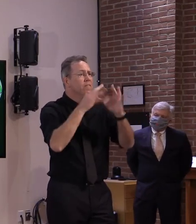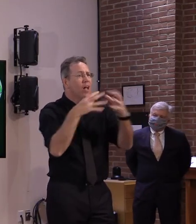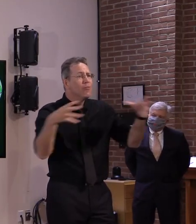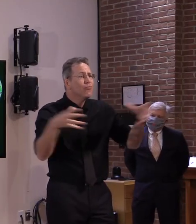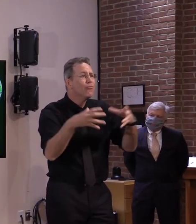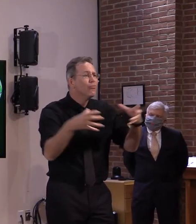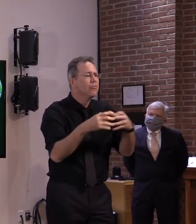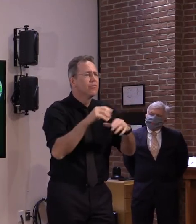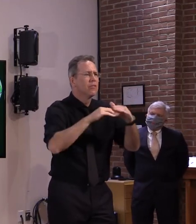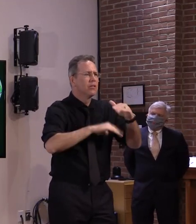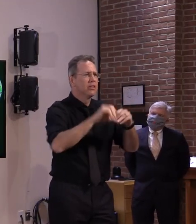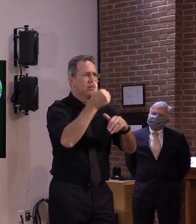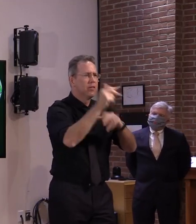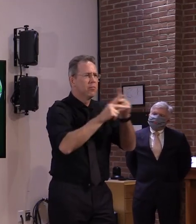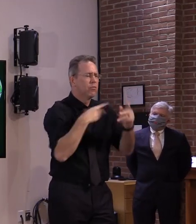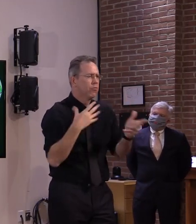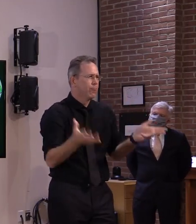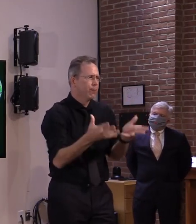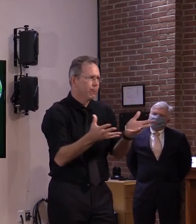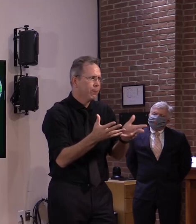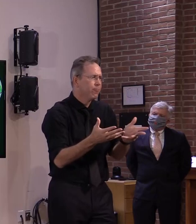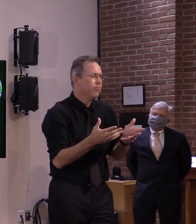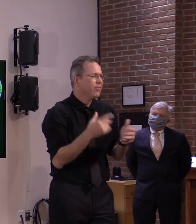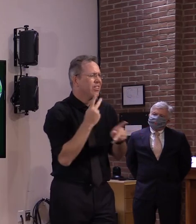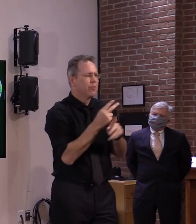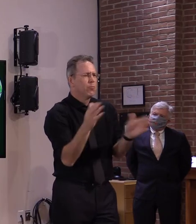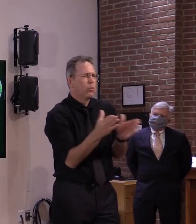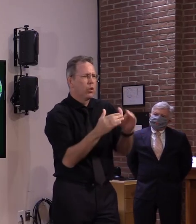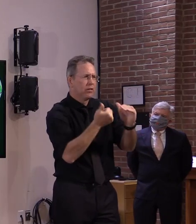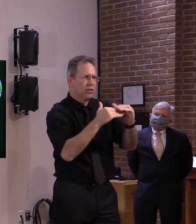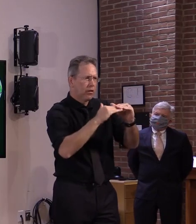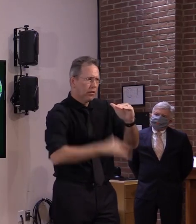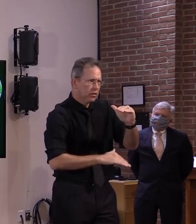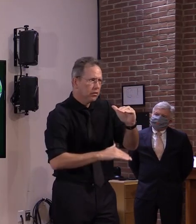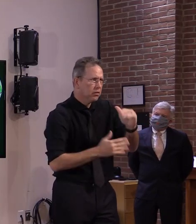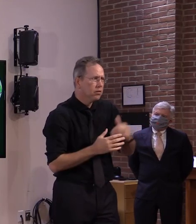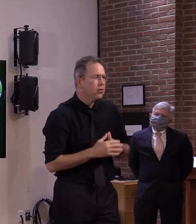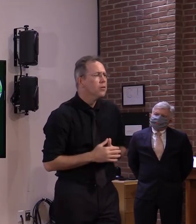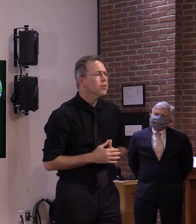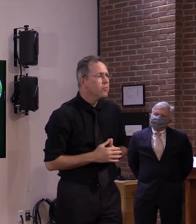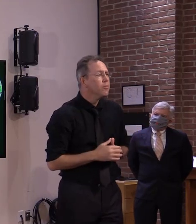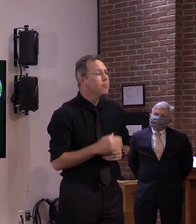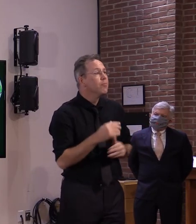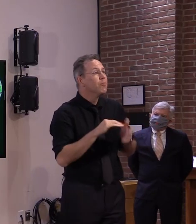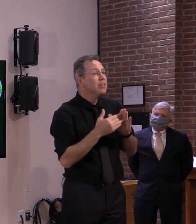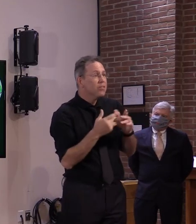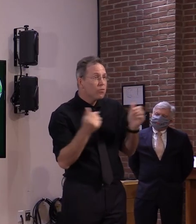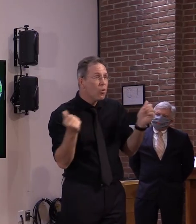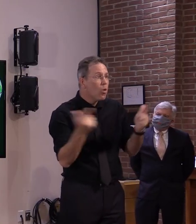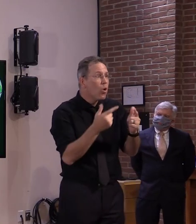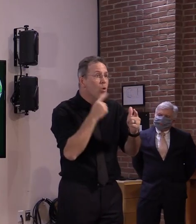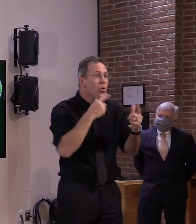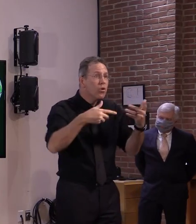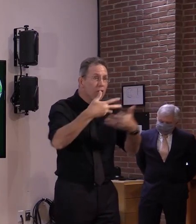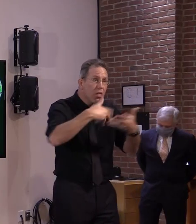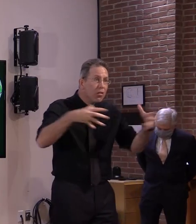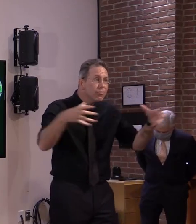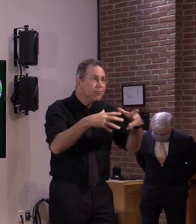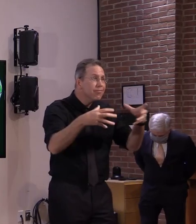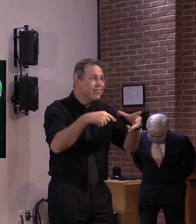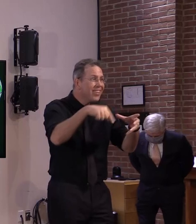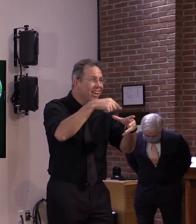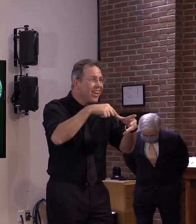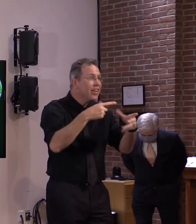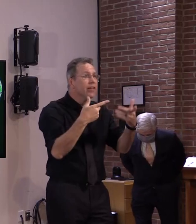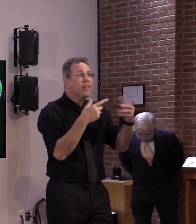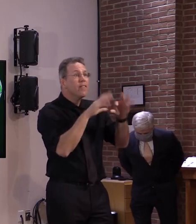households. And this applies to all gatherings, including just getting together with friends socially at home